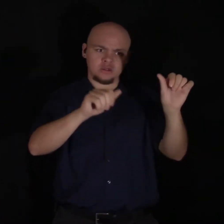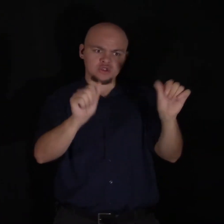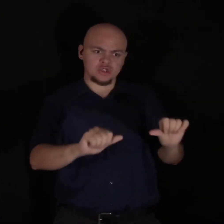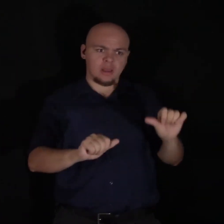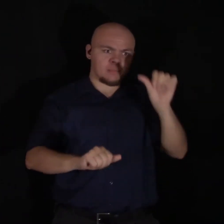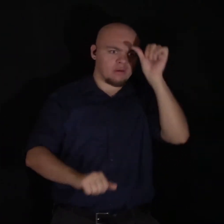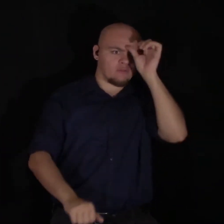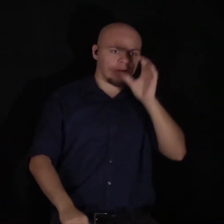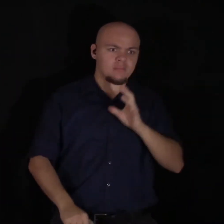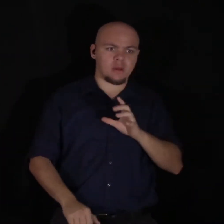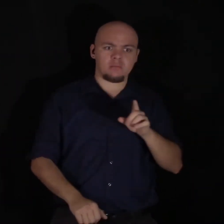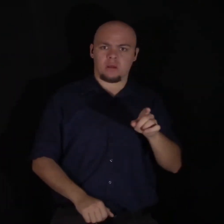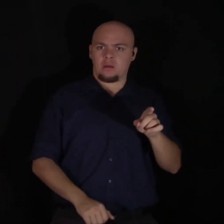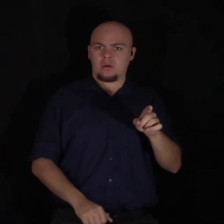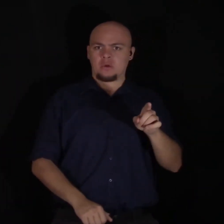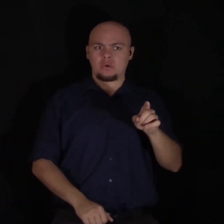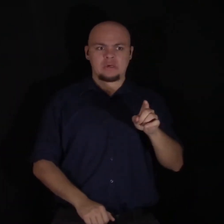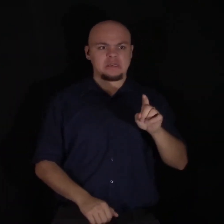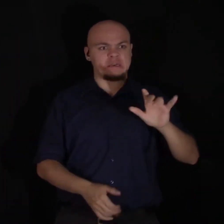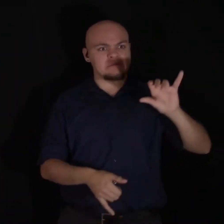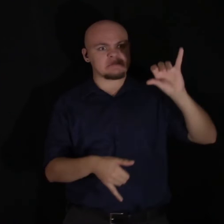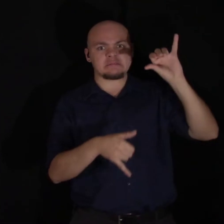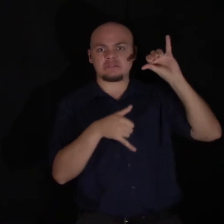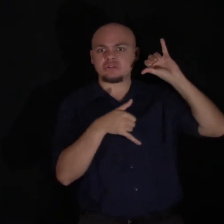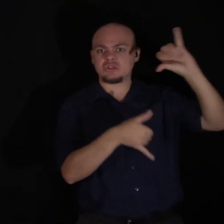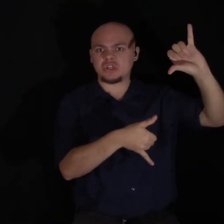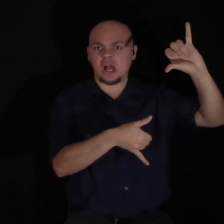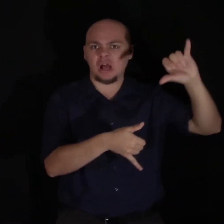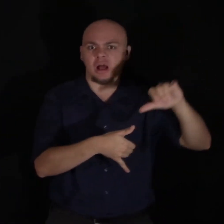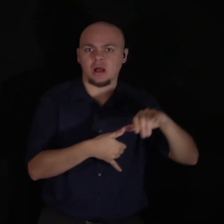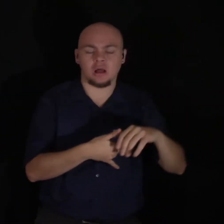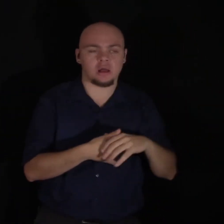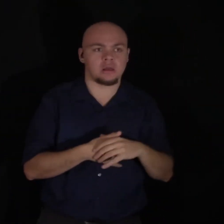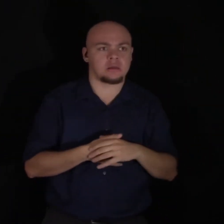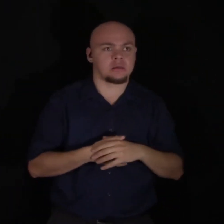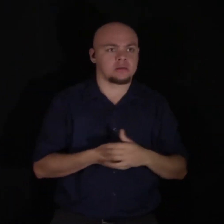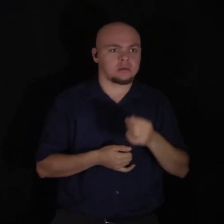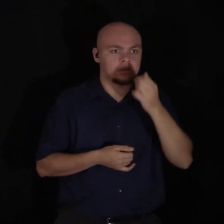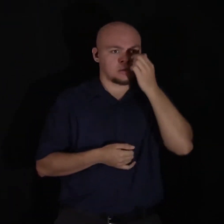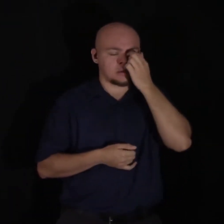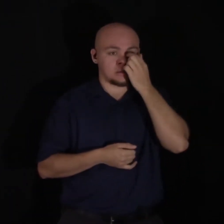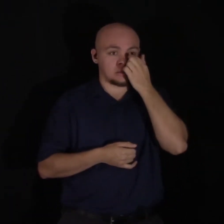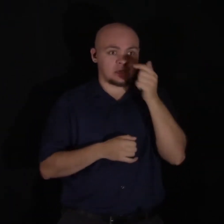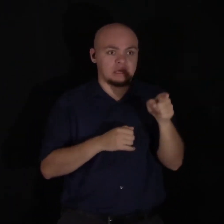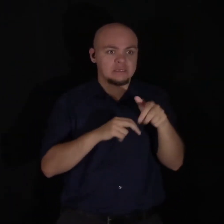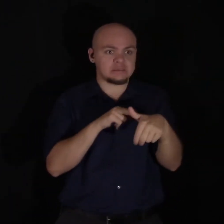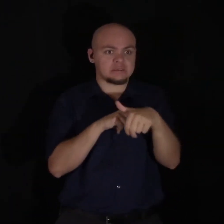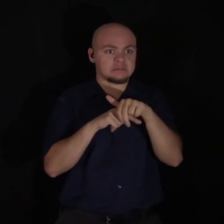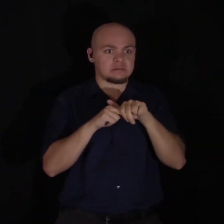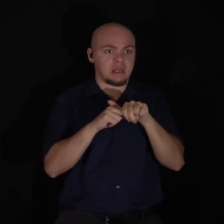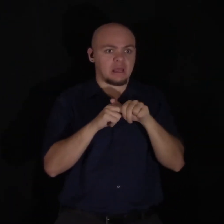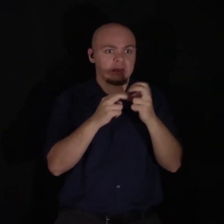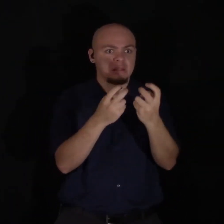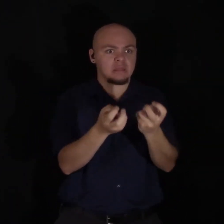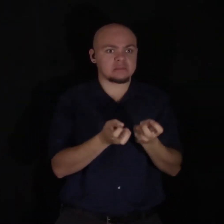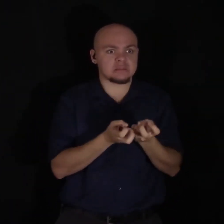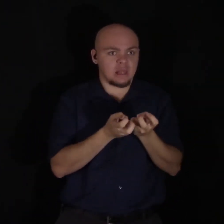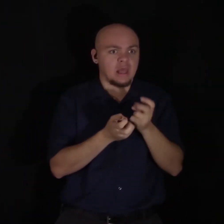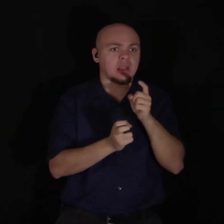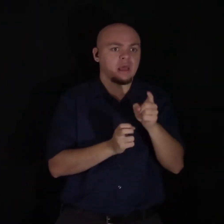but apparently of gigantic stature, sat in the sledge and guided the dogs. We watched